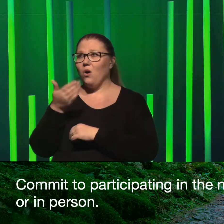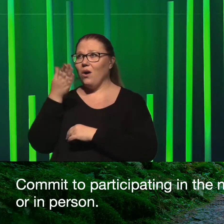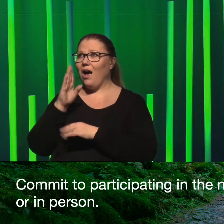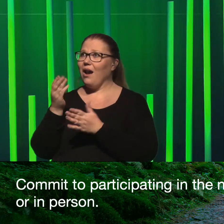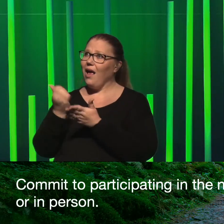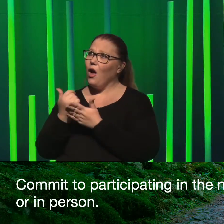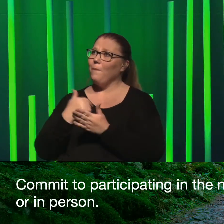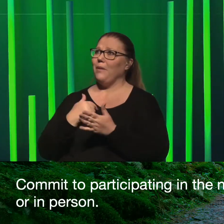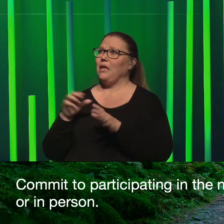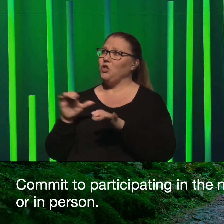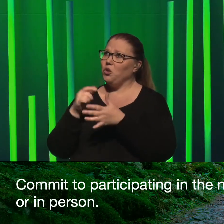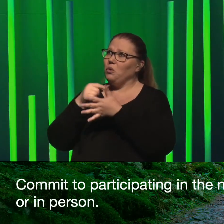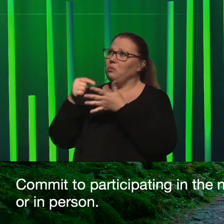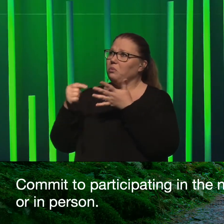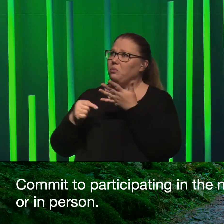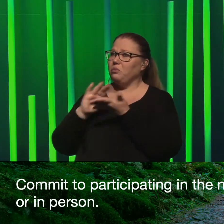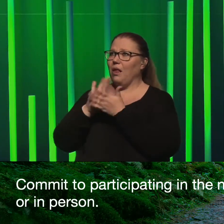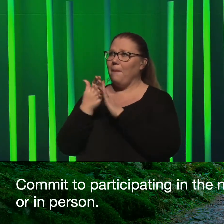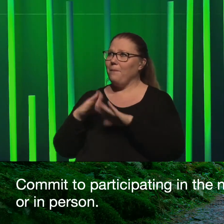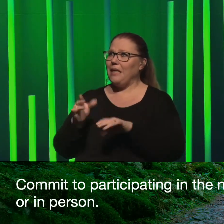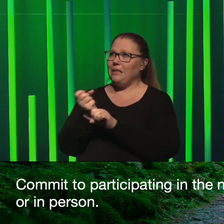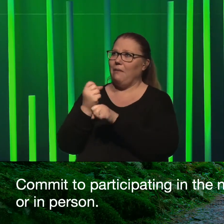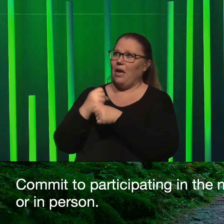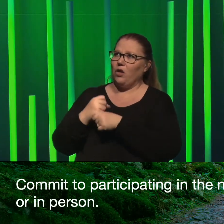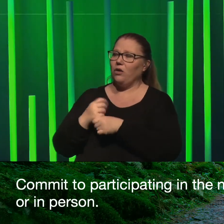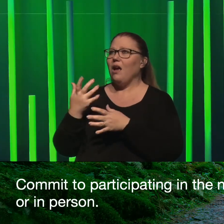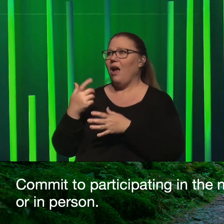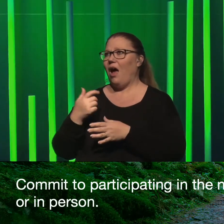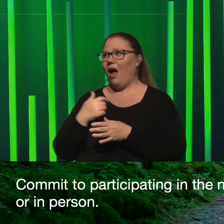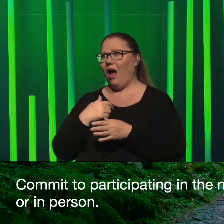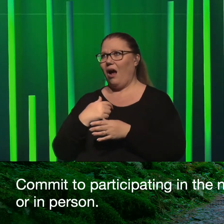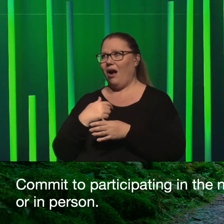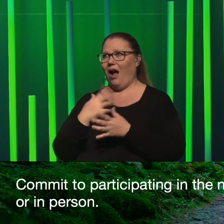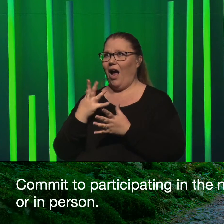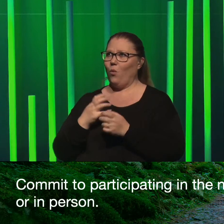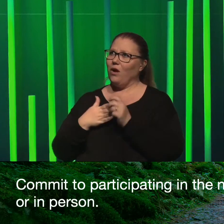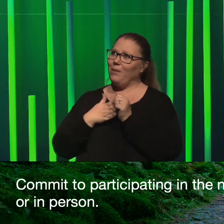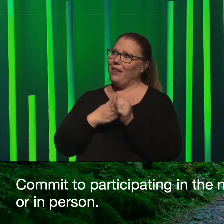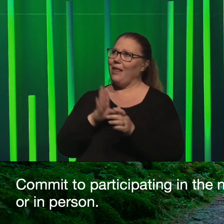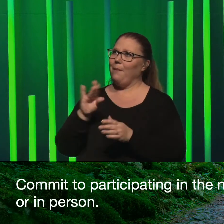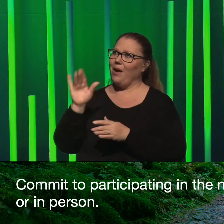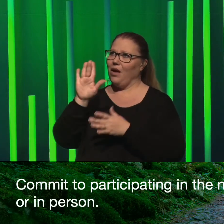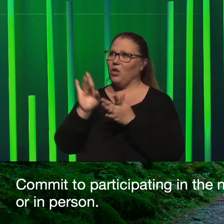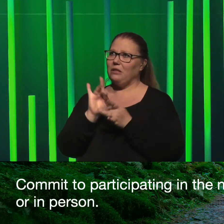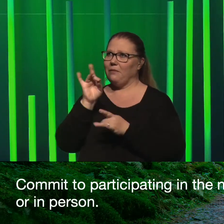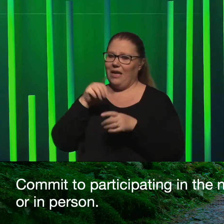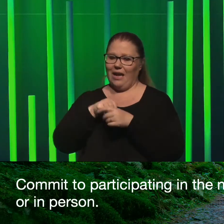me do this. Help me be a peacemaker. Help me look for, to be led by you to